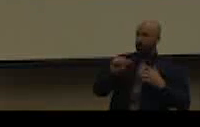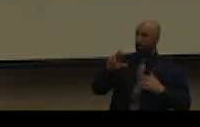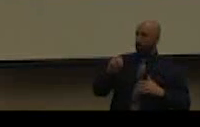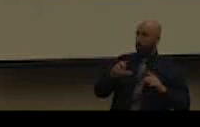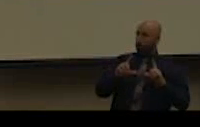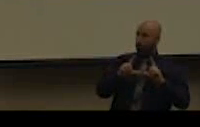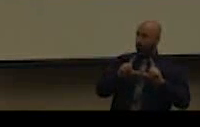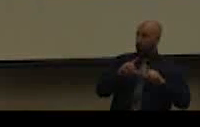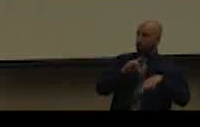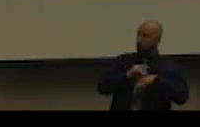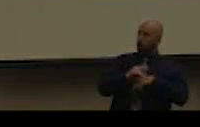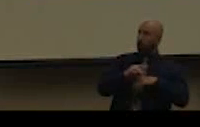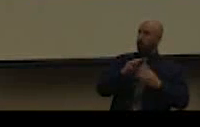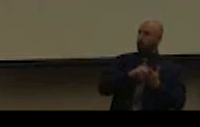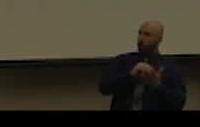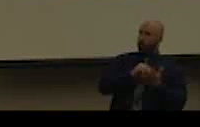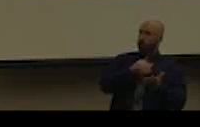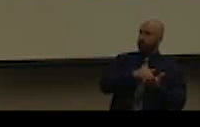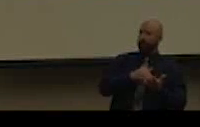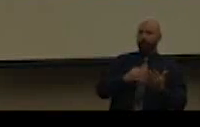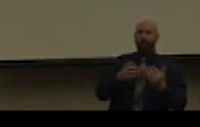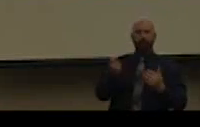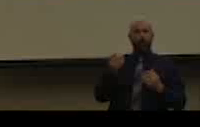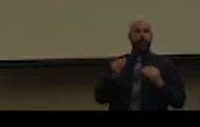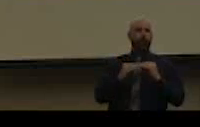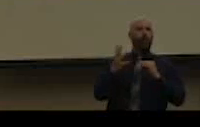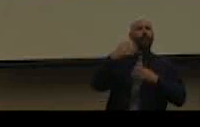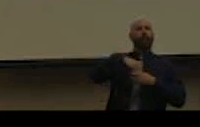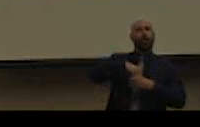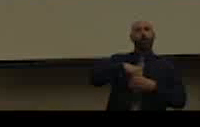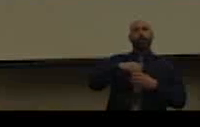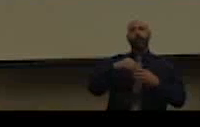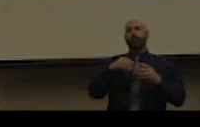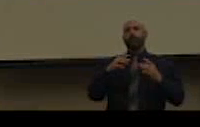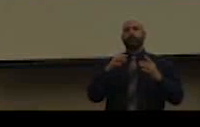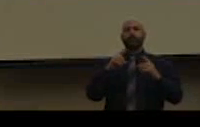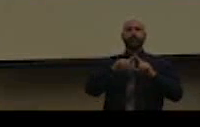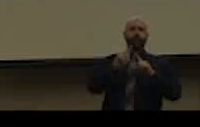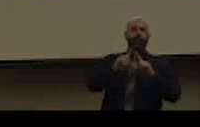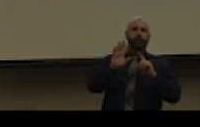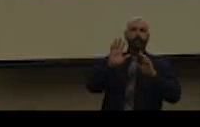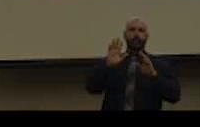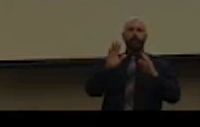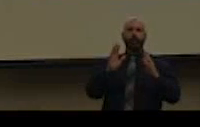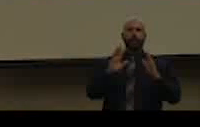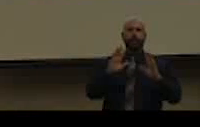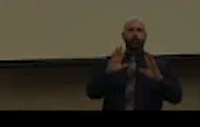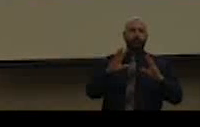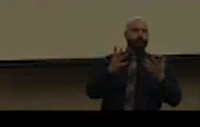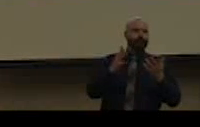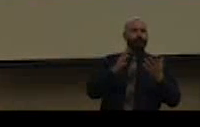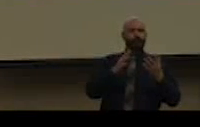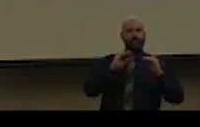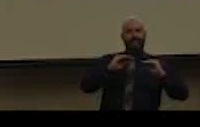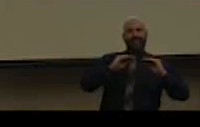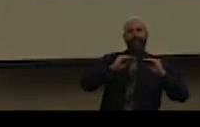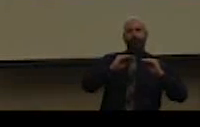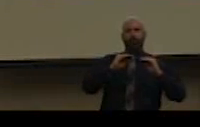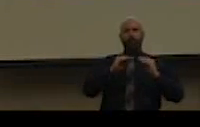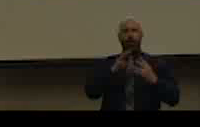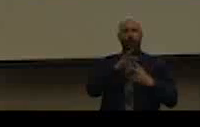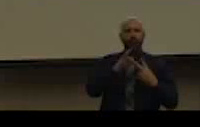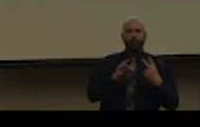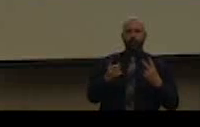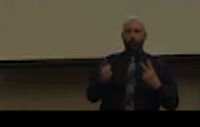early learning centers. But it's more than that. There's a lot of different delivery options, and let's go look at the licensed centers. No idea